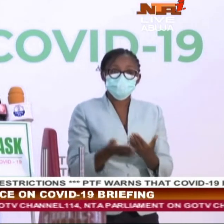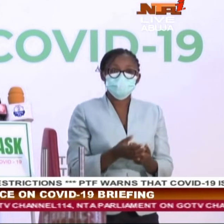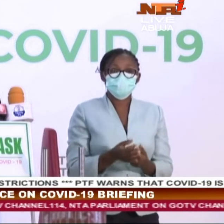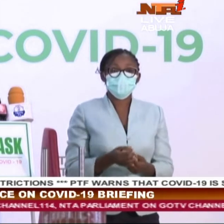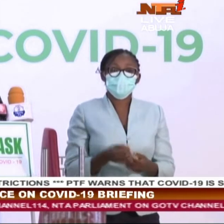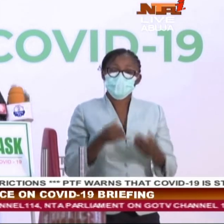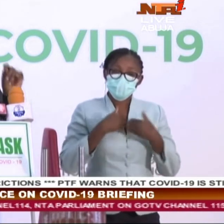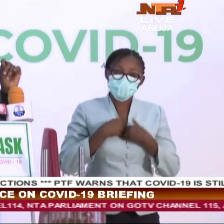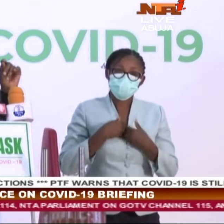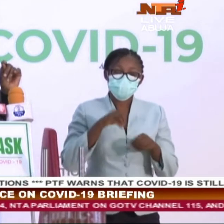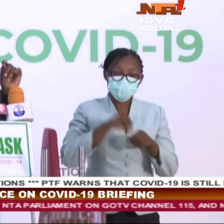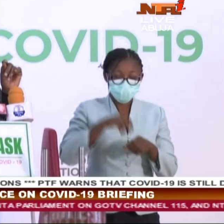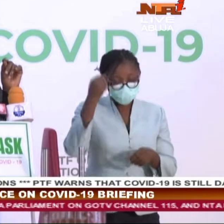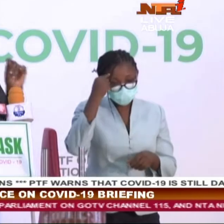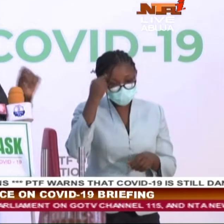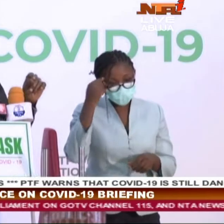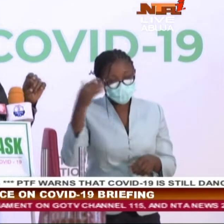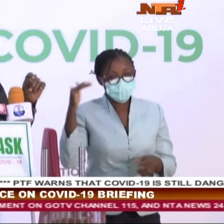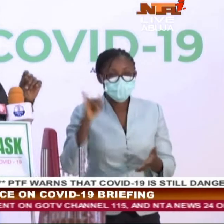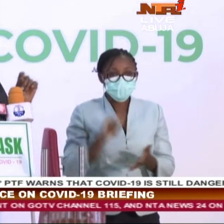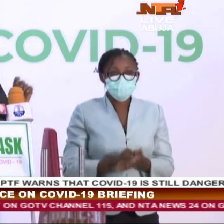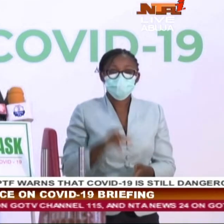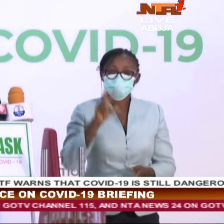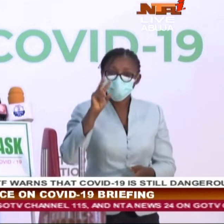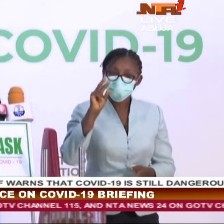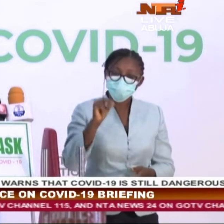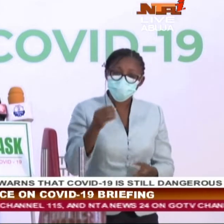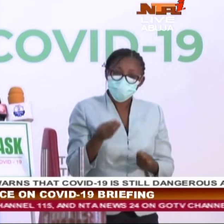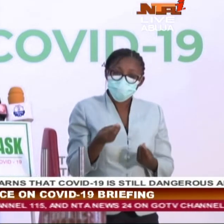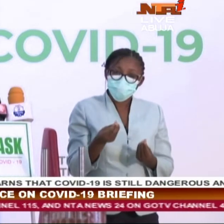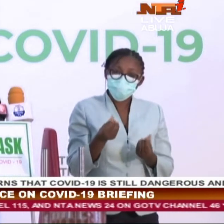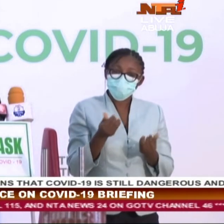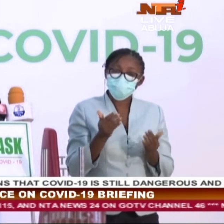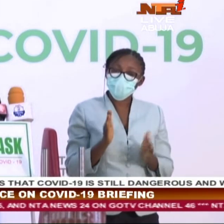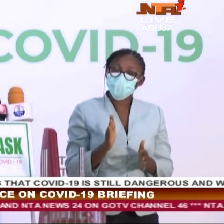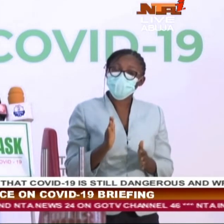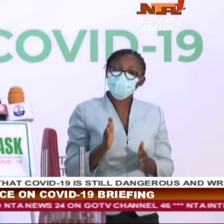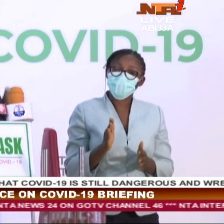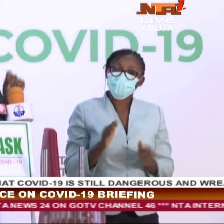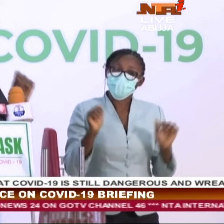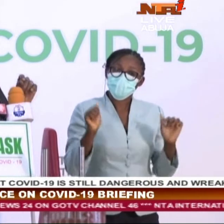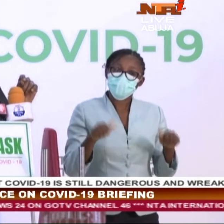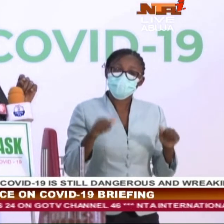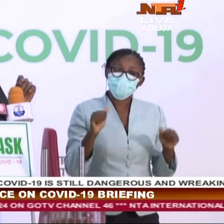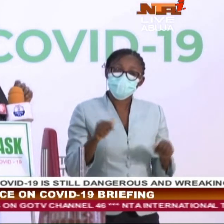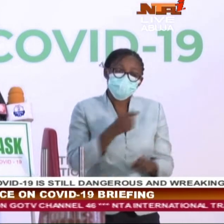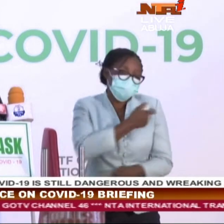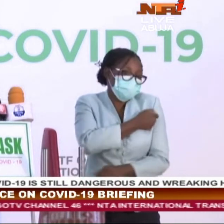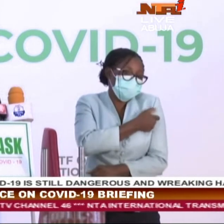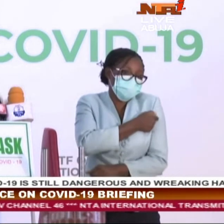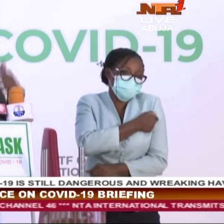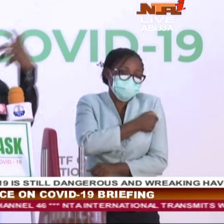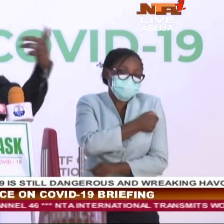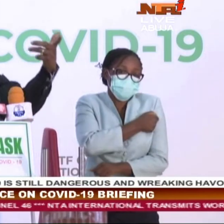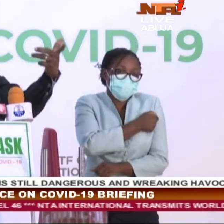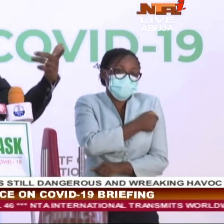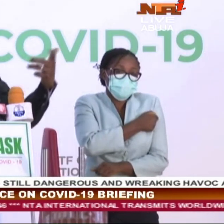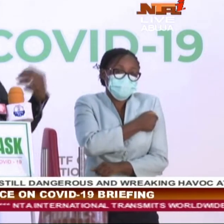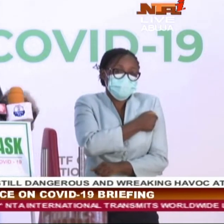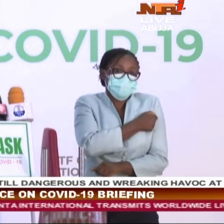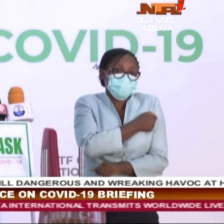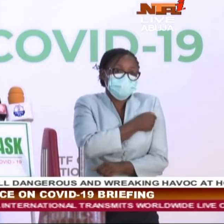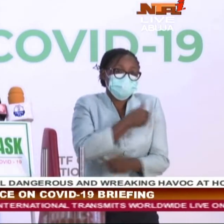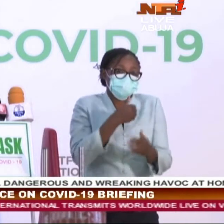Bearing in mind that there is no cure available, vaccines are way